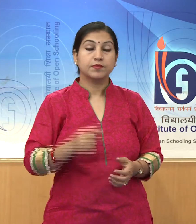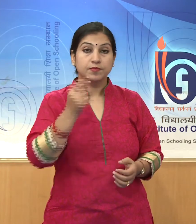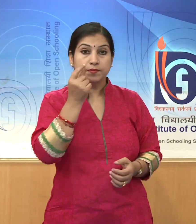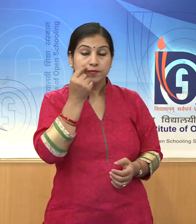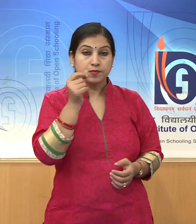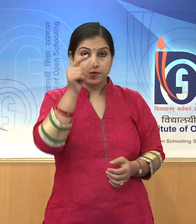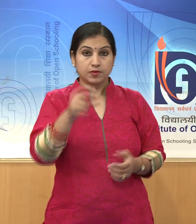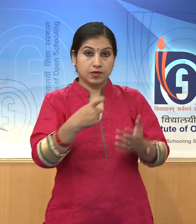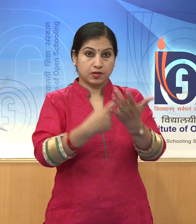Ramkinkar Beige,